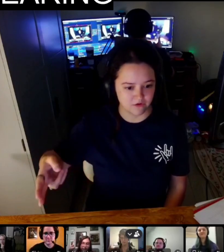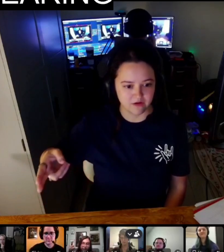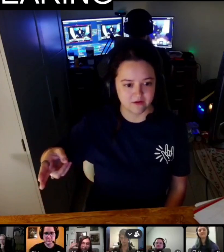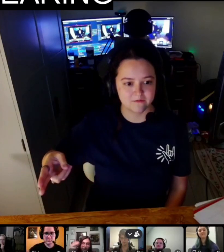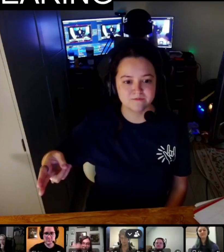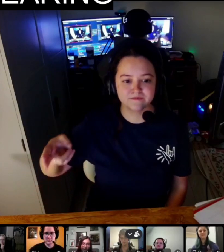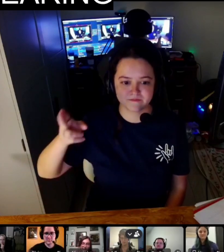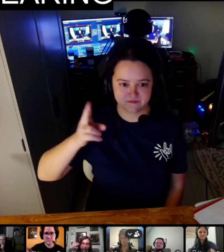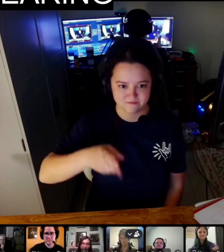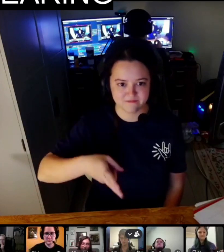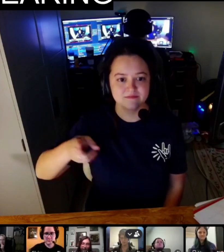hearing.